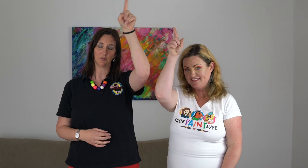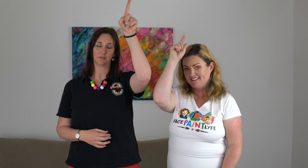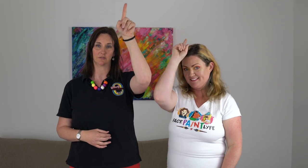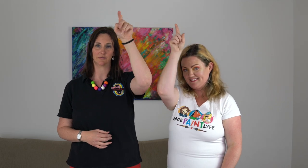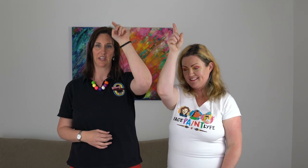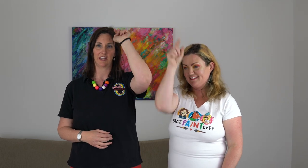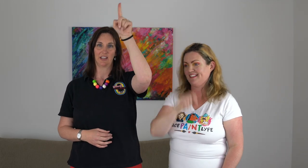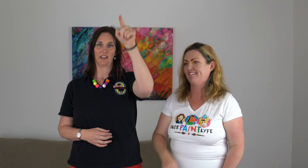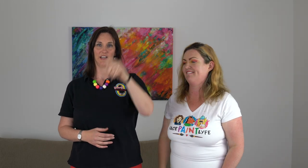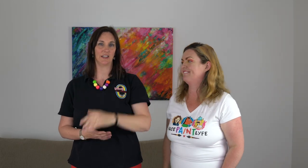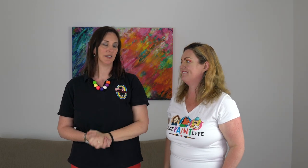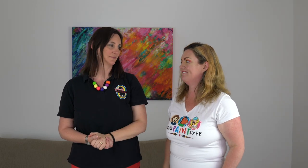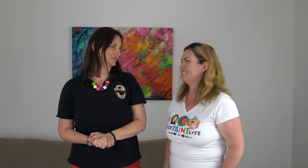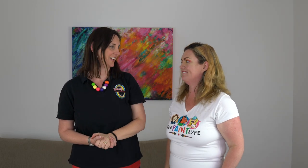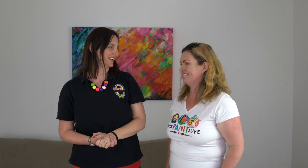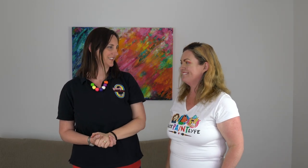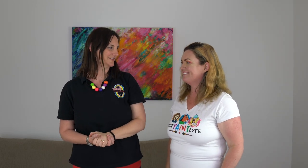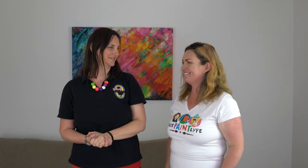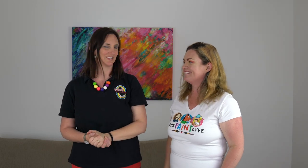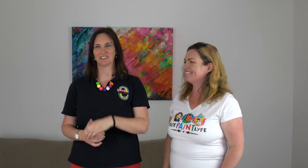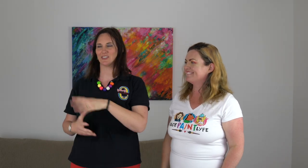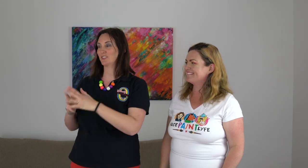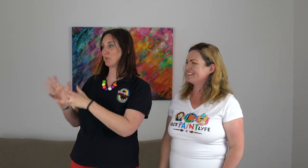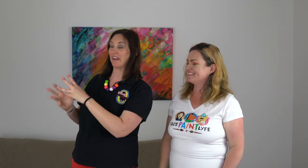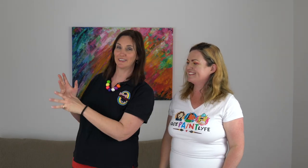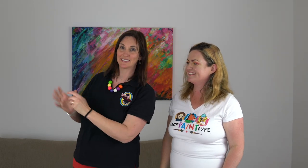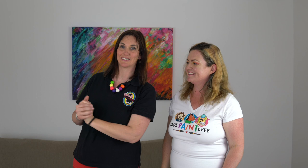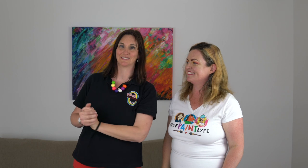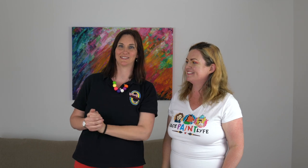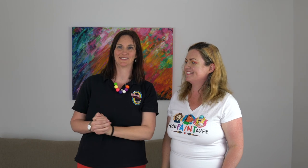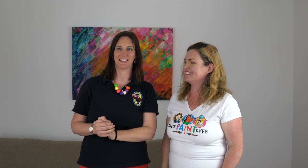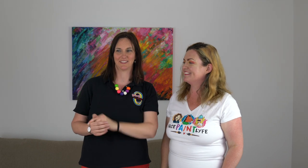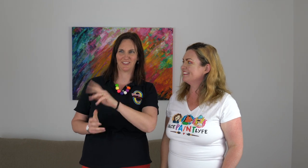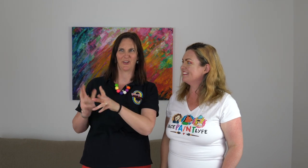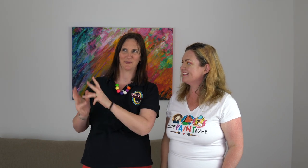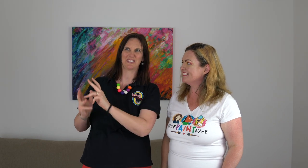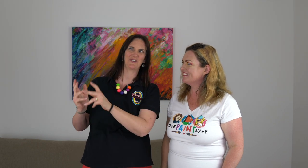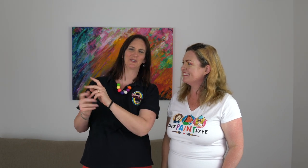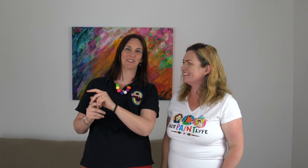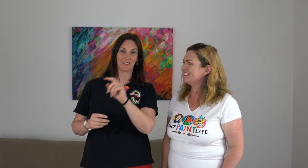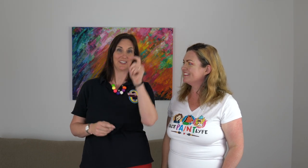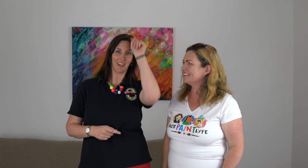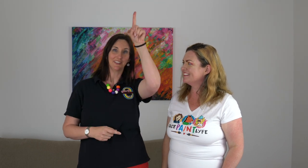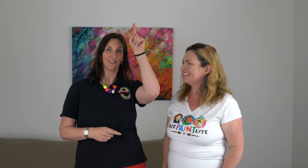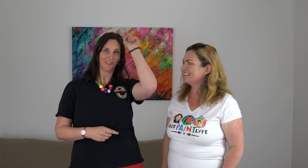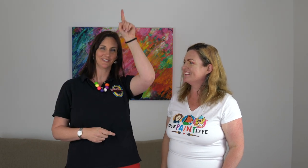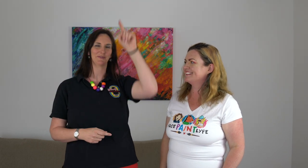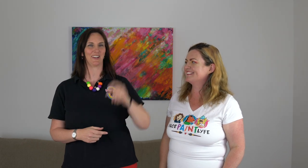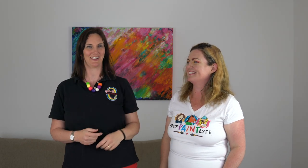horn. Yeah. So I signed to the parents and said, you know, what's a unicorn? They're like, yeah, unicorn. I'm like,